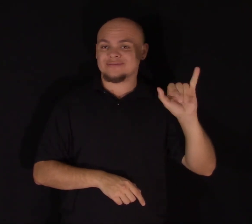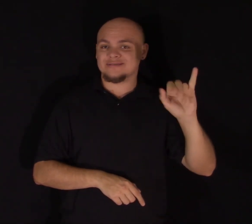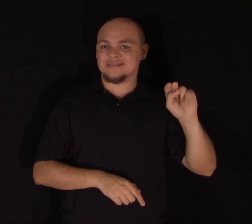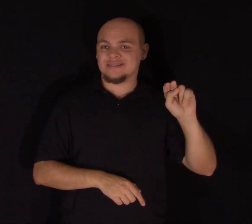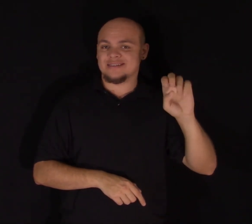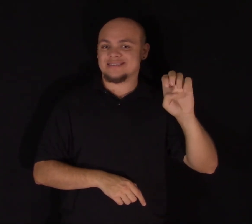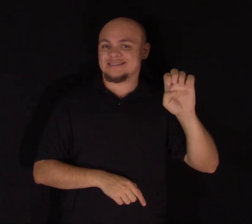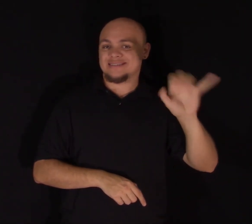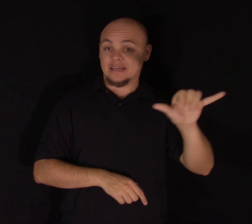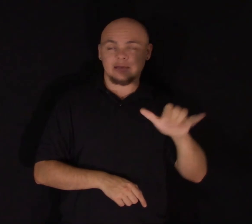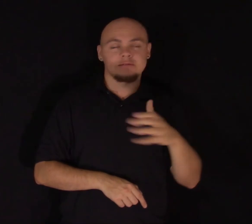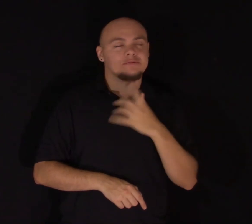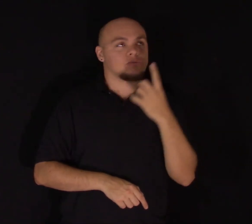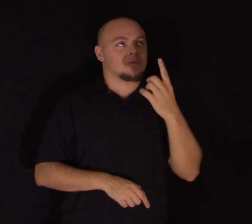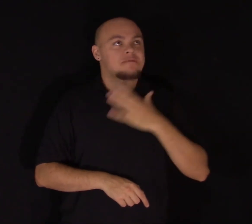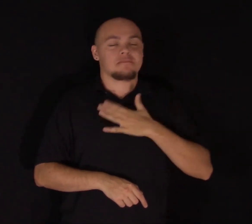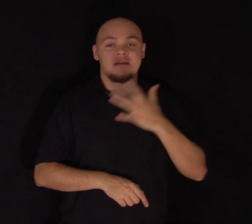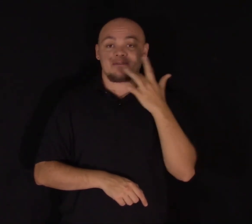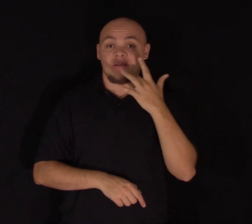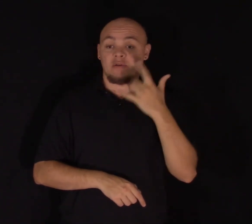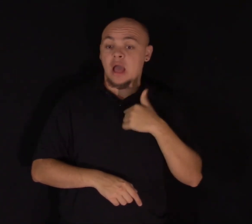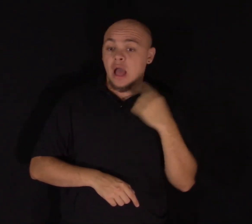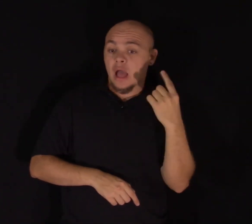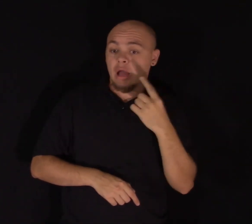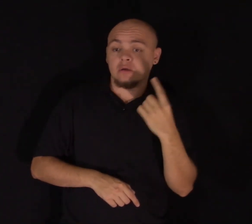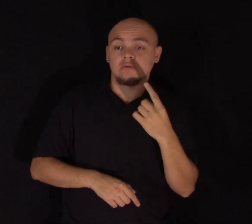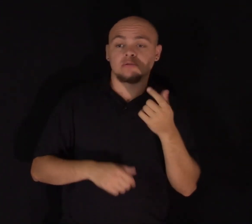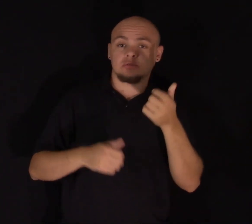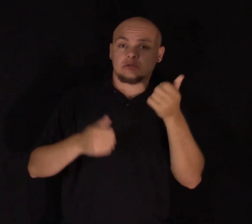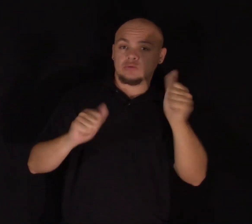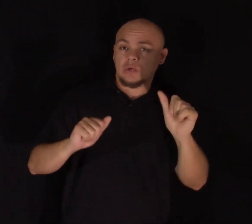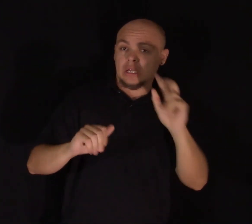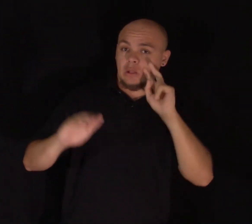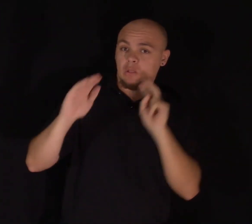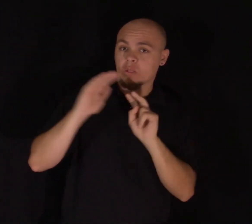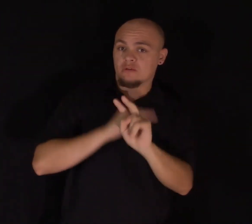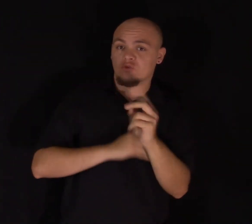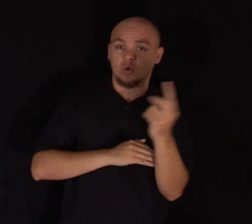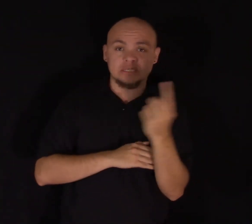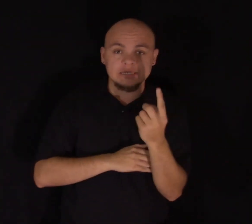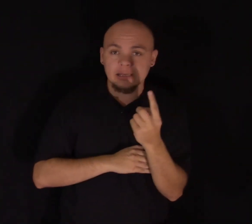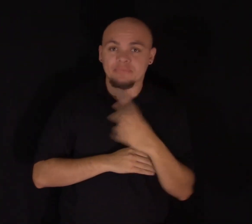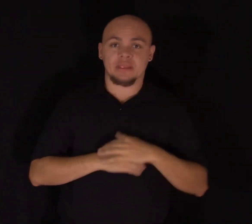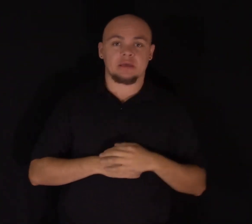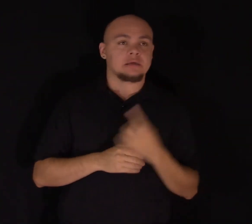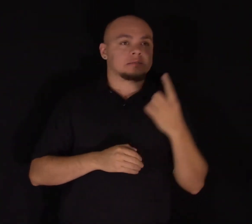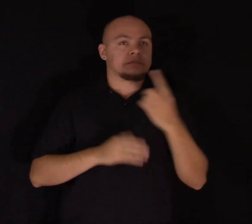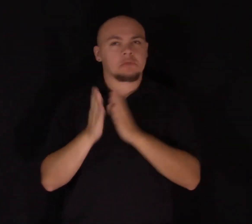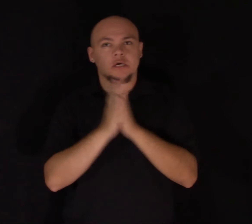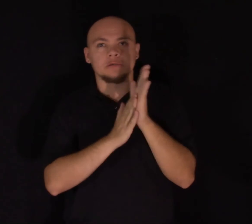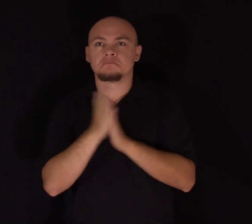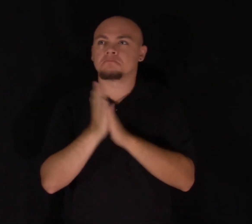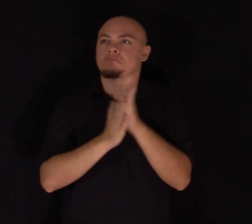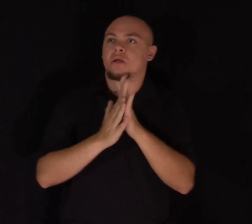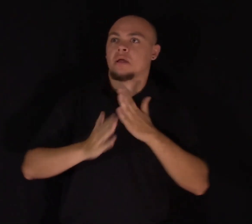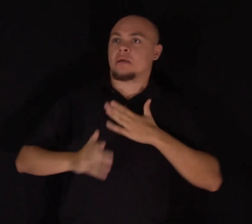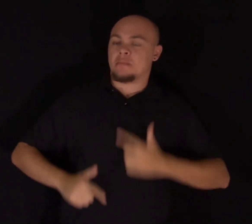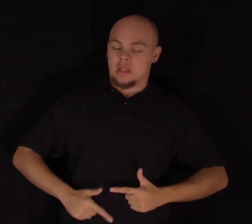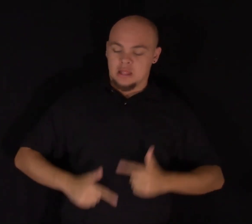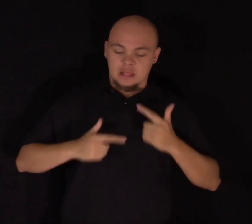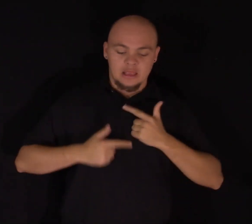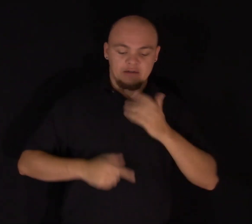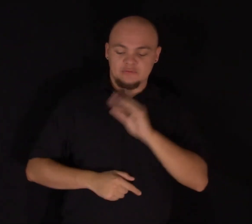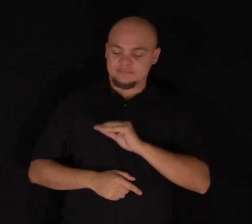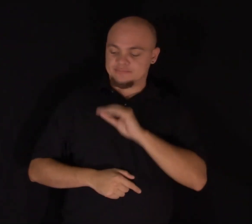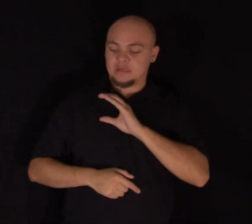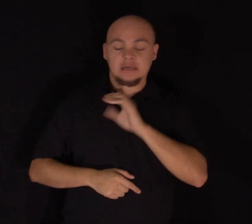of my favorite quotes. I always try to have something to look forward to, something to strive for to make my life richer. It doesn't have to